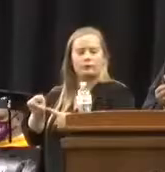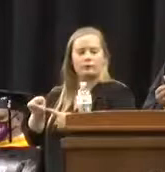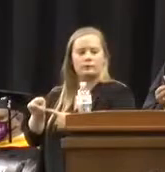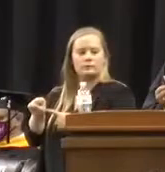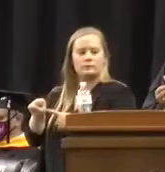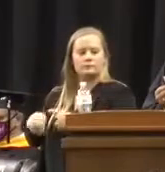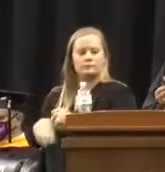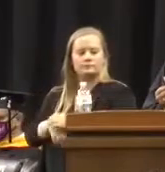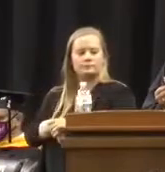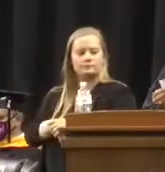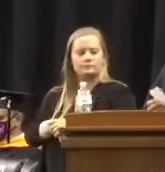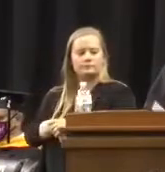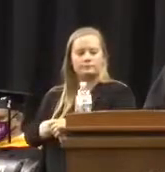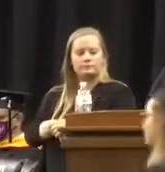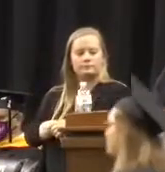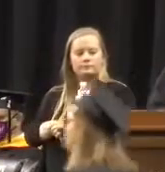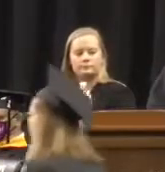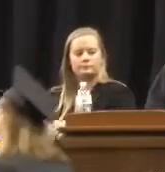Ashley Reyes.